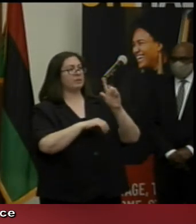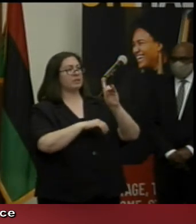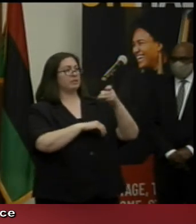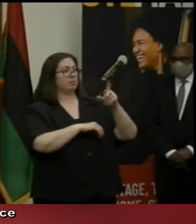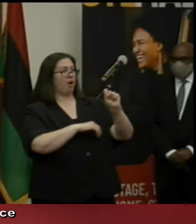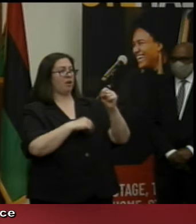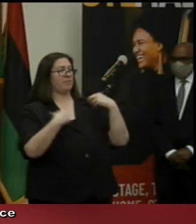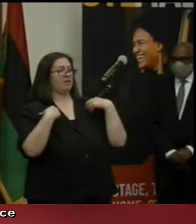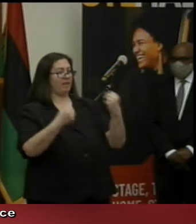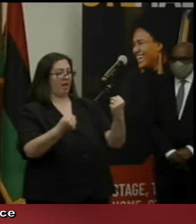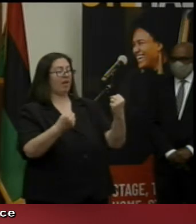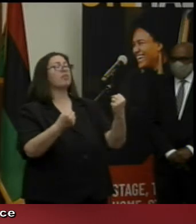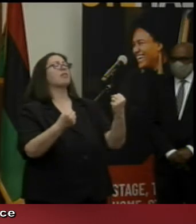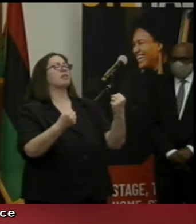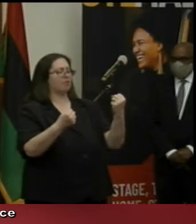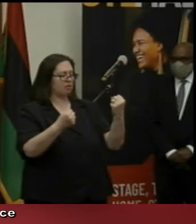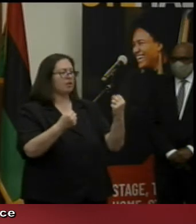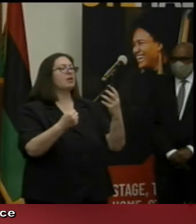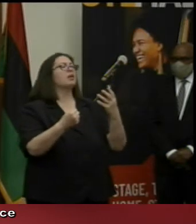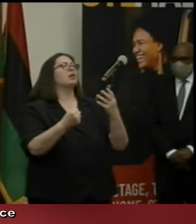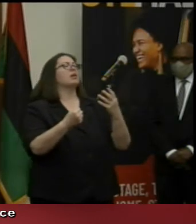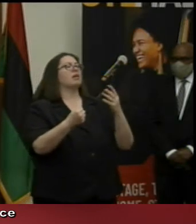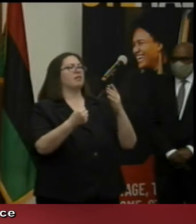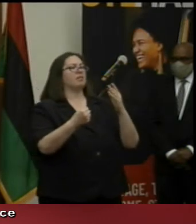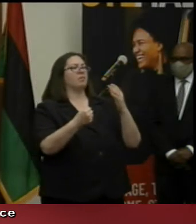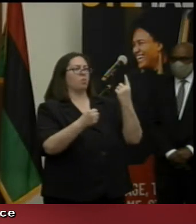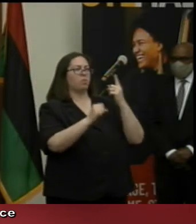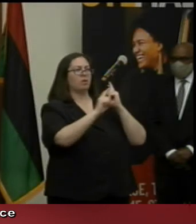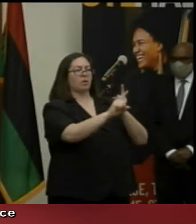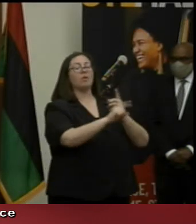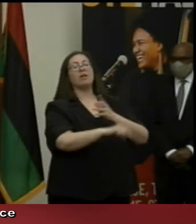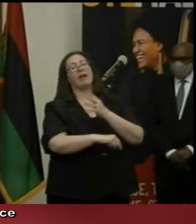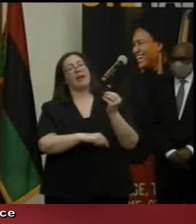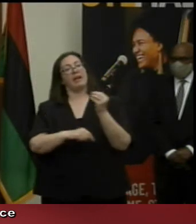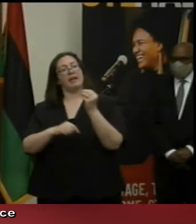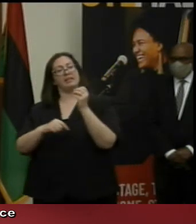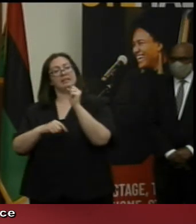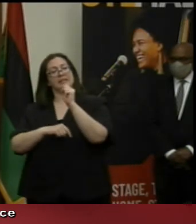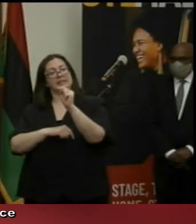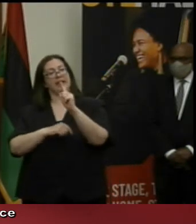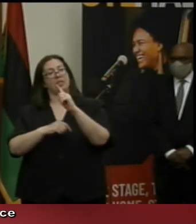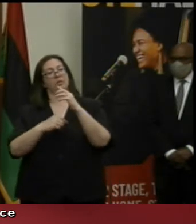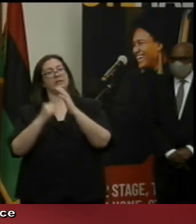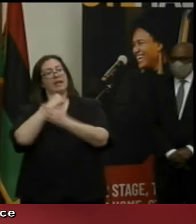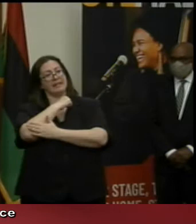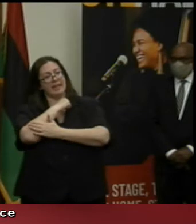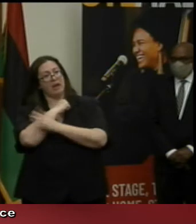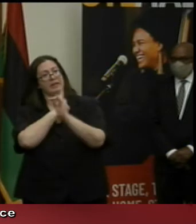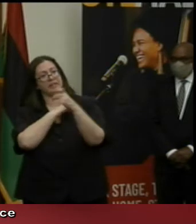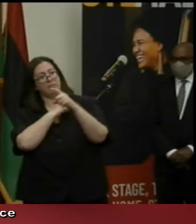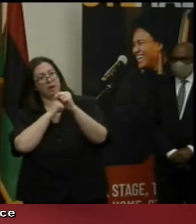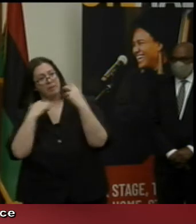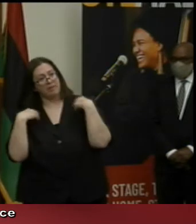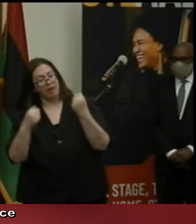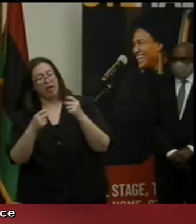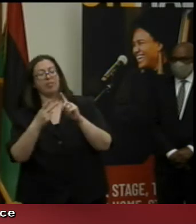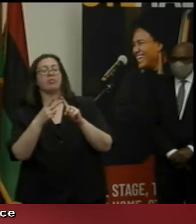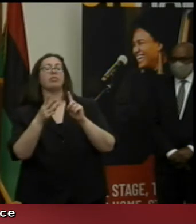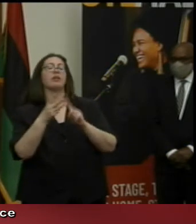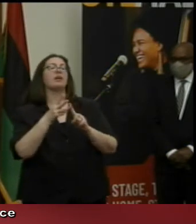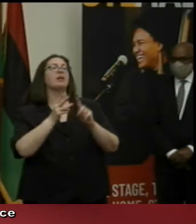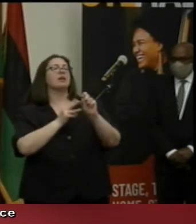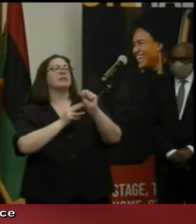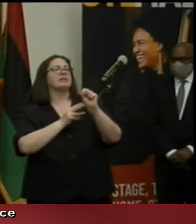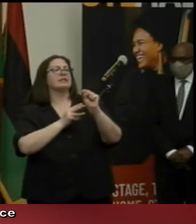also a mission component of the city of St. Louis County Department of Public Health, St. Charles County Department of Public